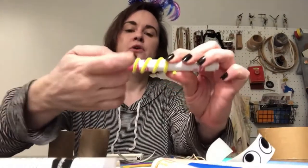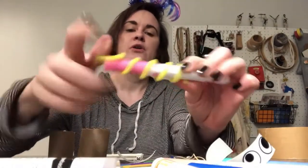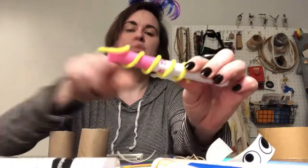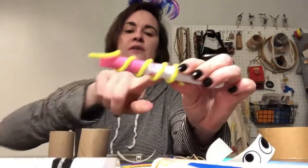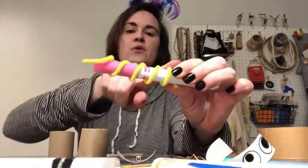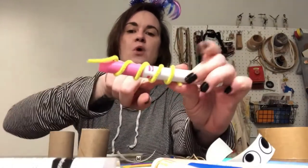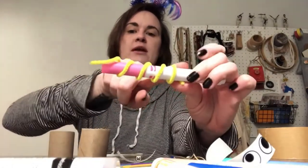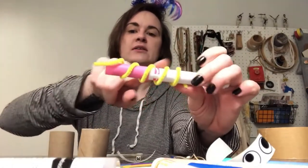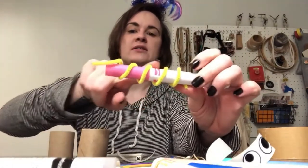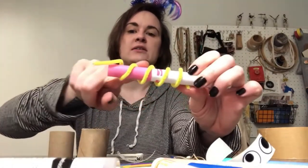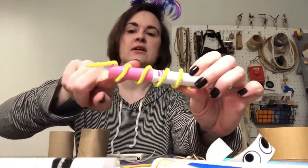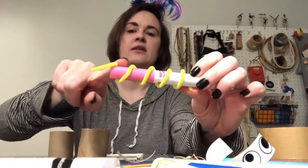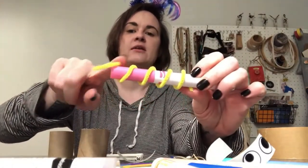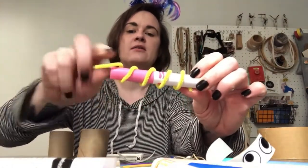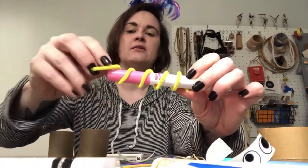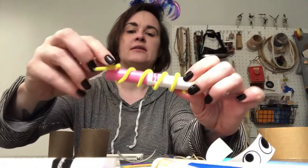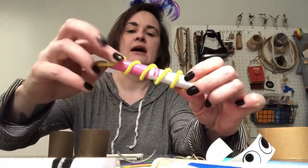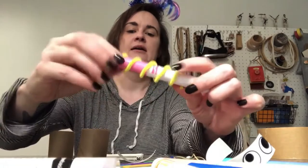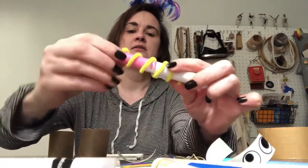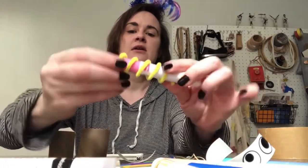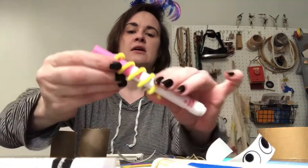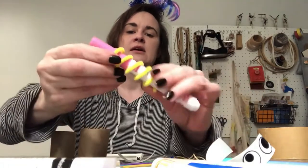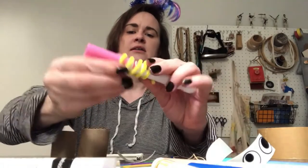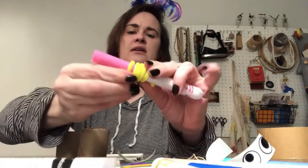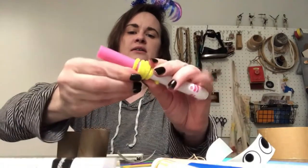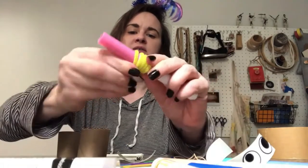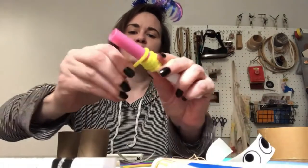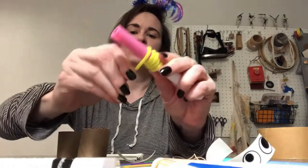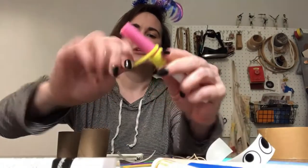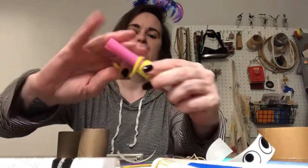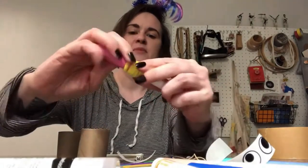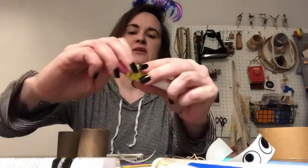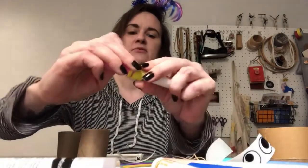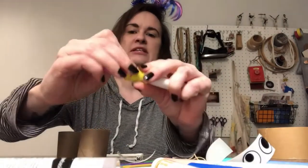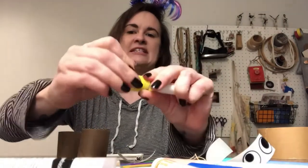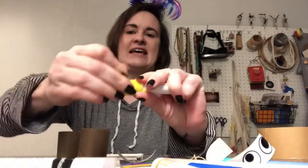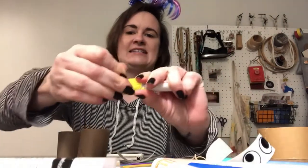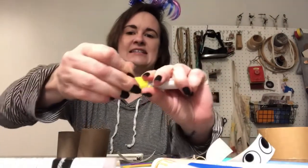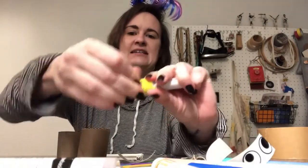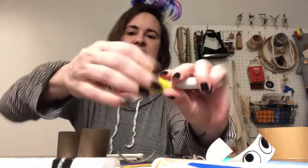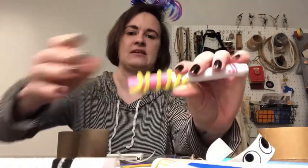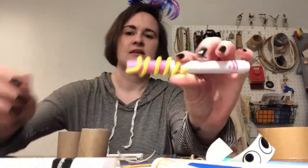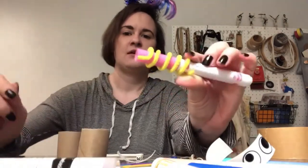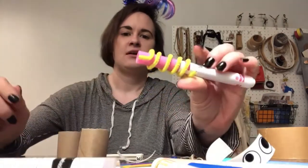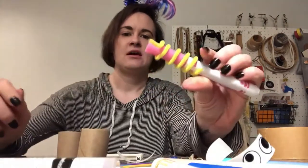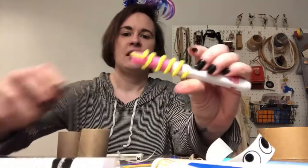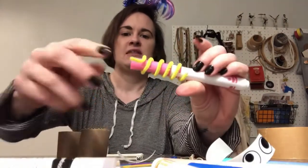slowly going from one end to the other, like that. And then I like to smoosh them down and make it really tight. And then when